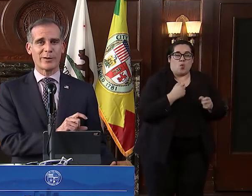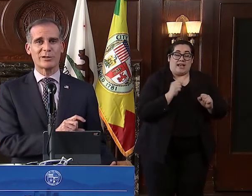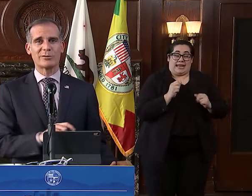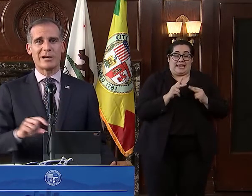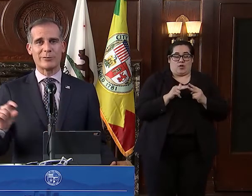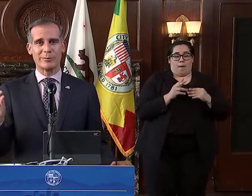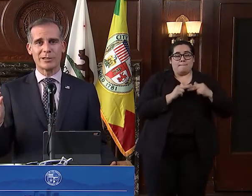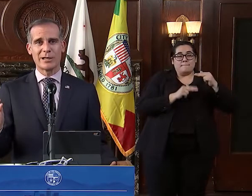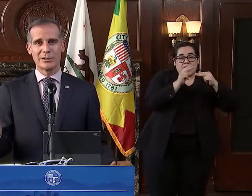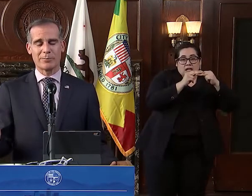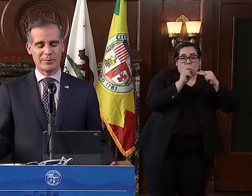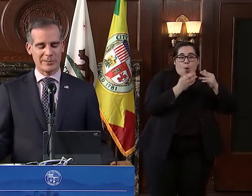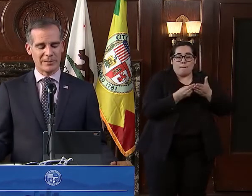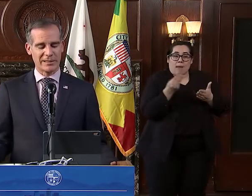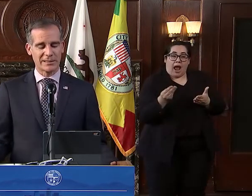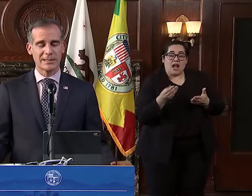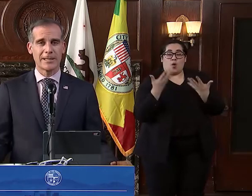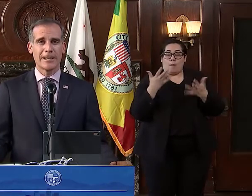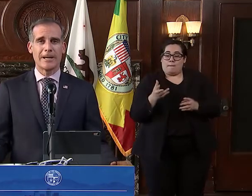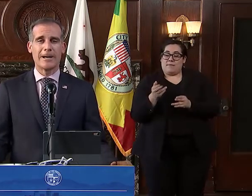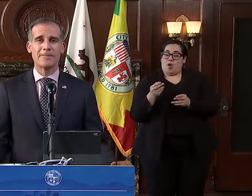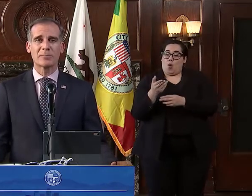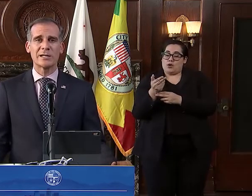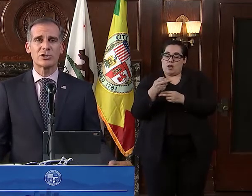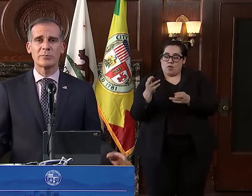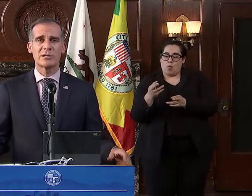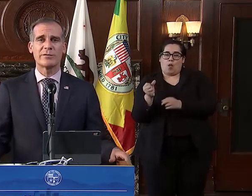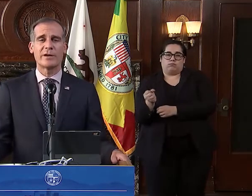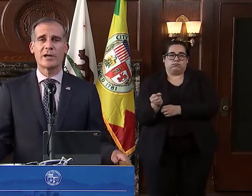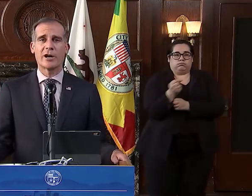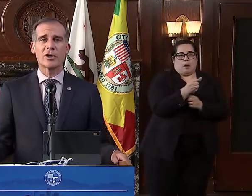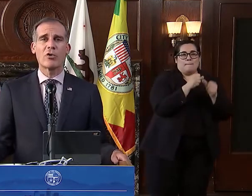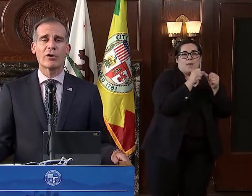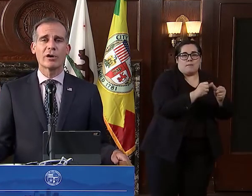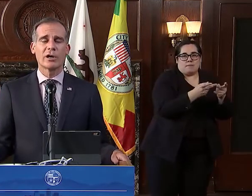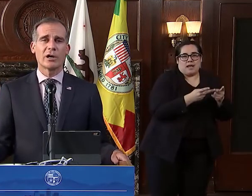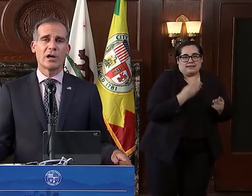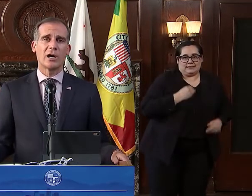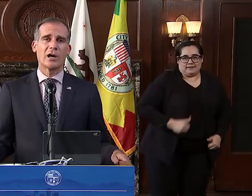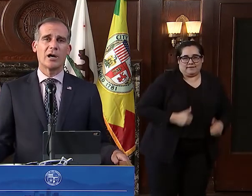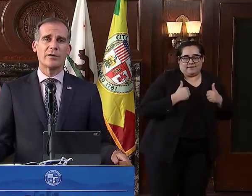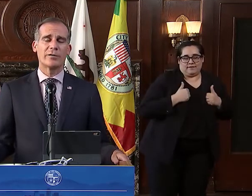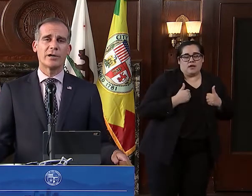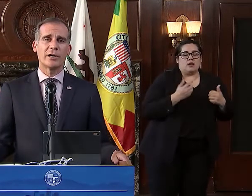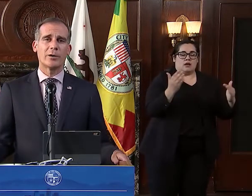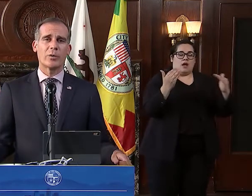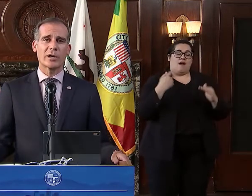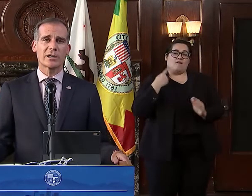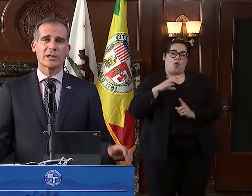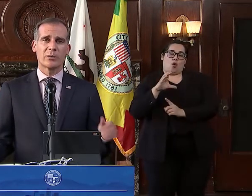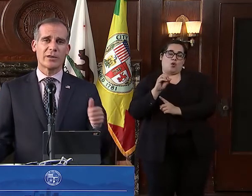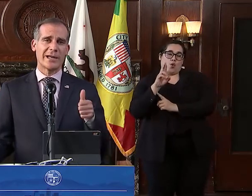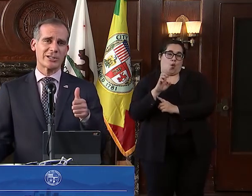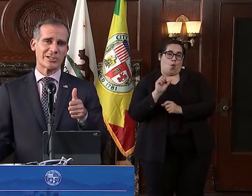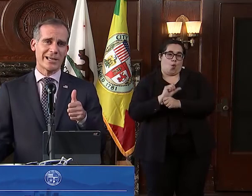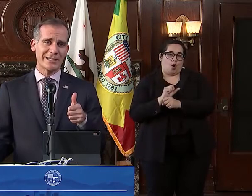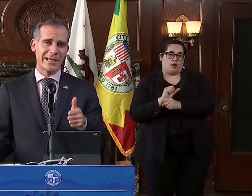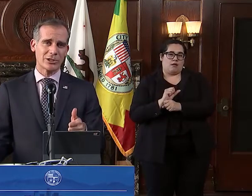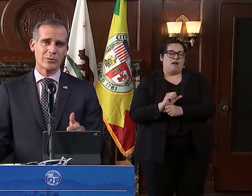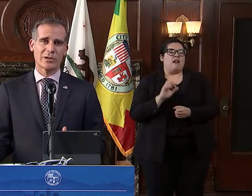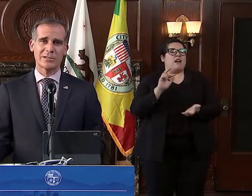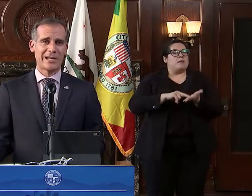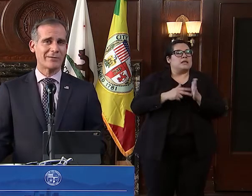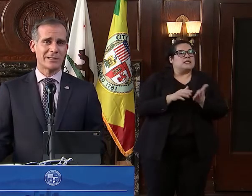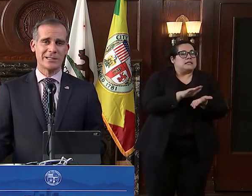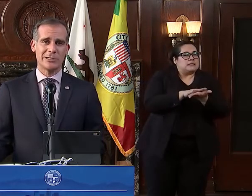people from those hotel rooms to permanent places. In terms of our core of work, whether that's our